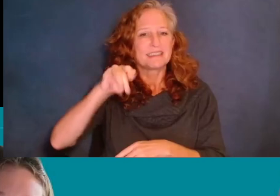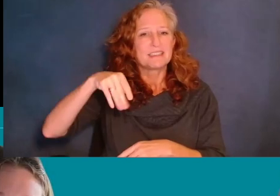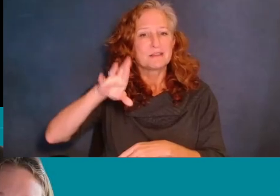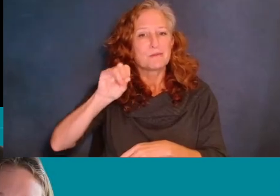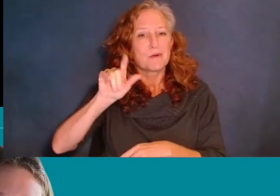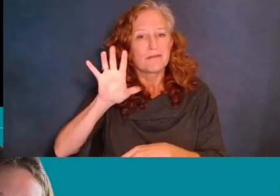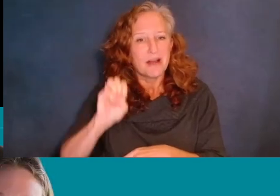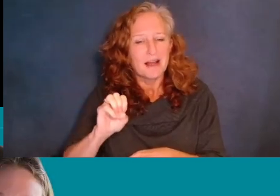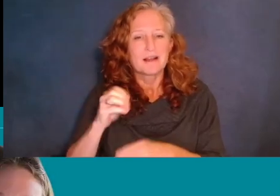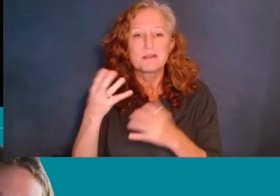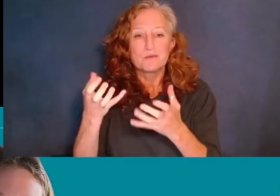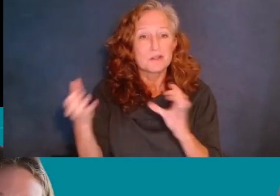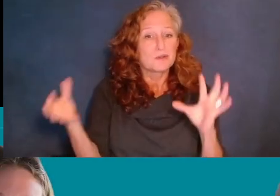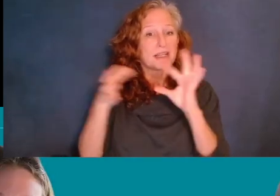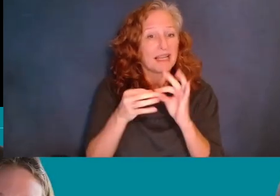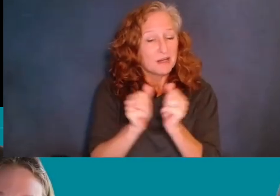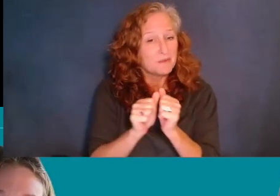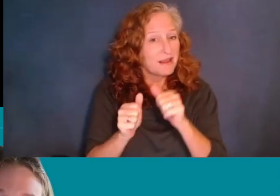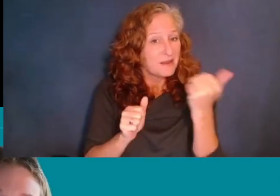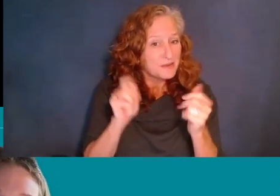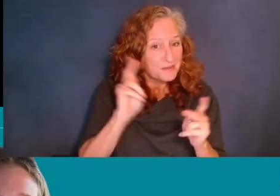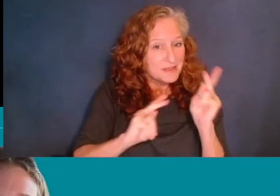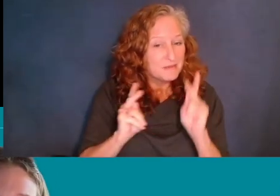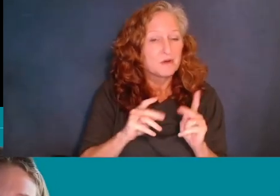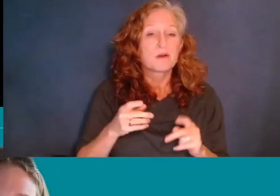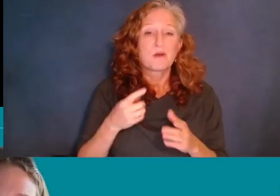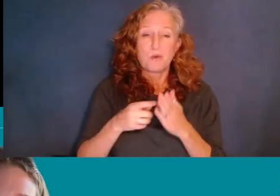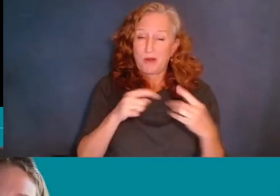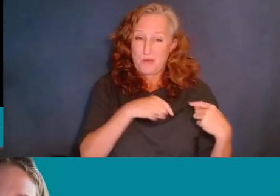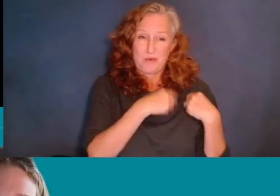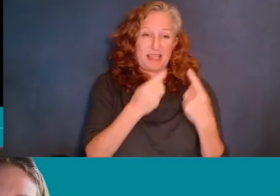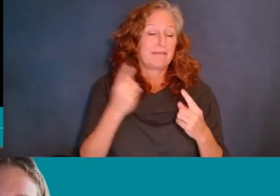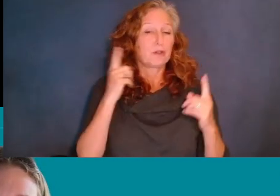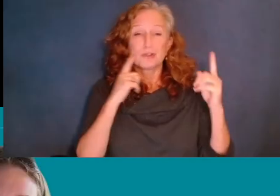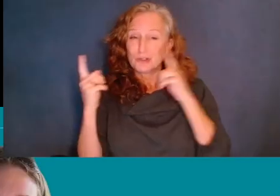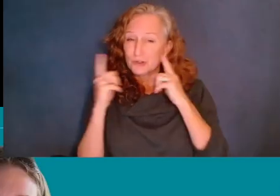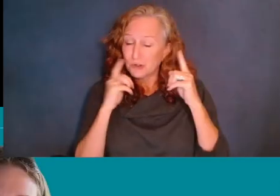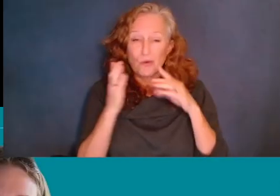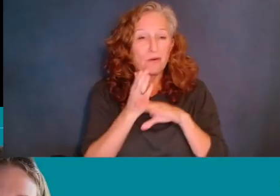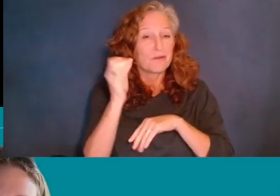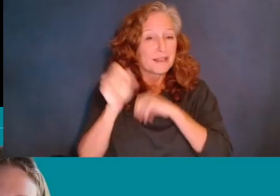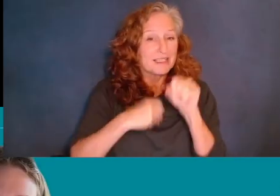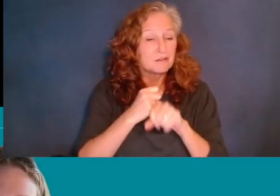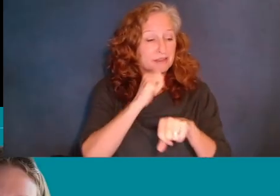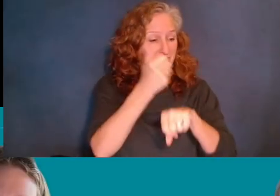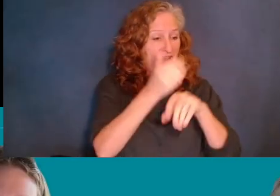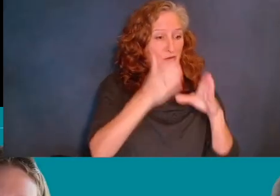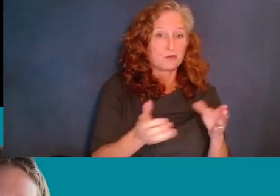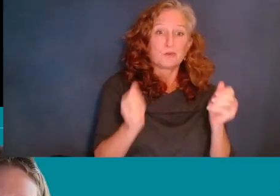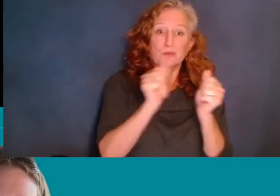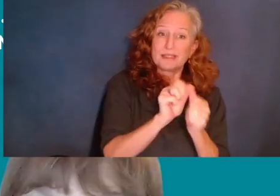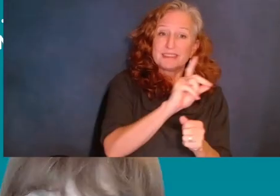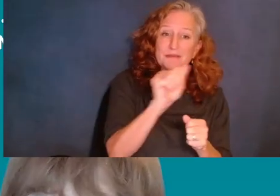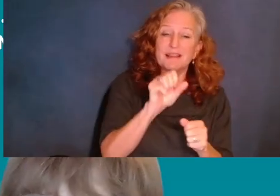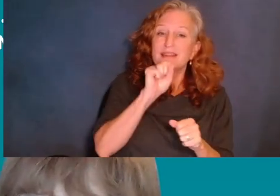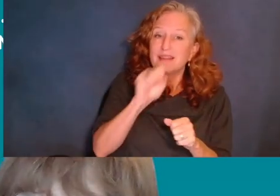things that we've heard is that founders with disabilities love to connect with other founders with disabilities,